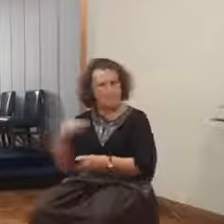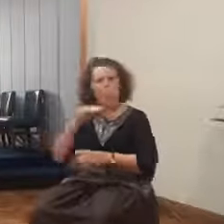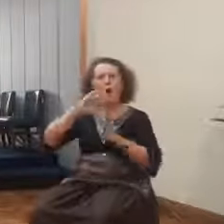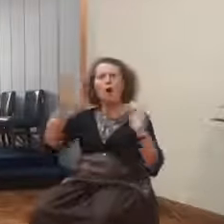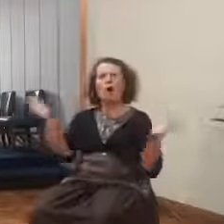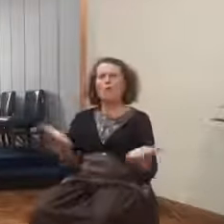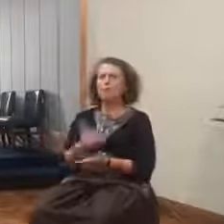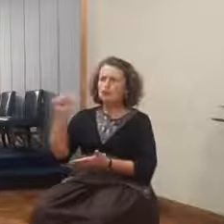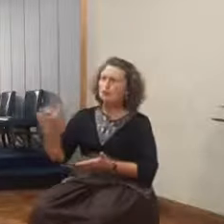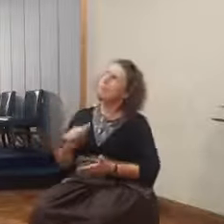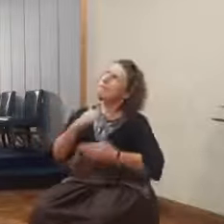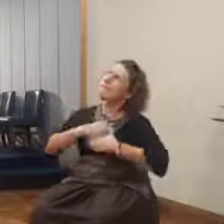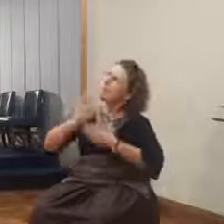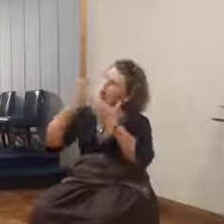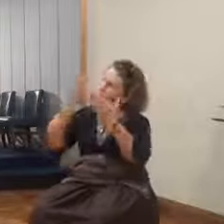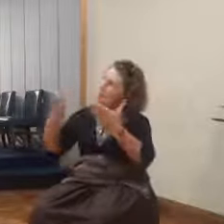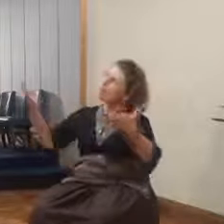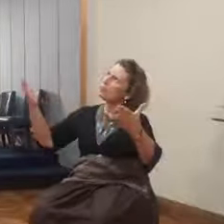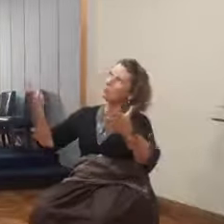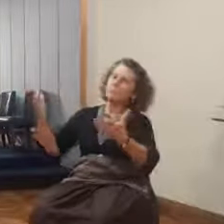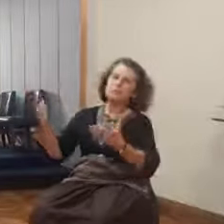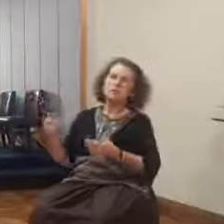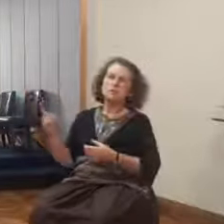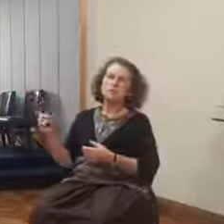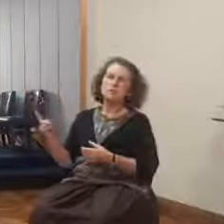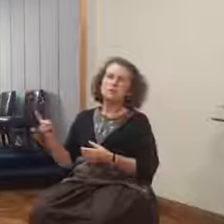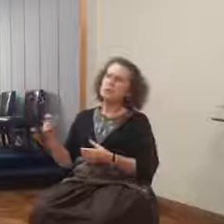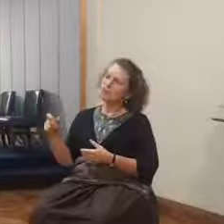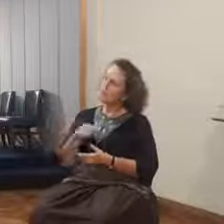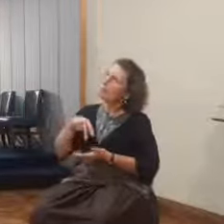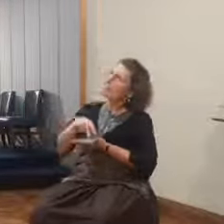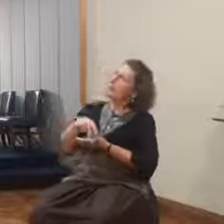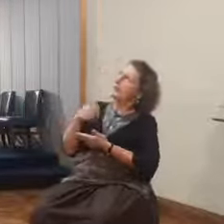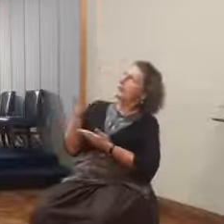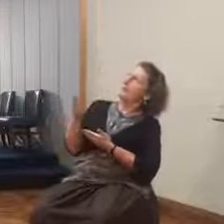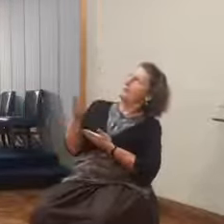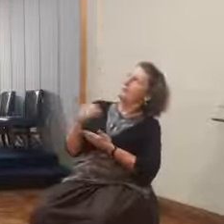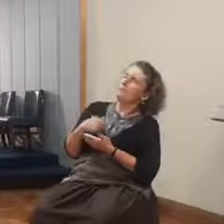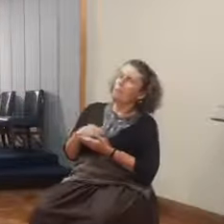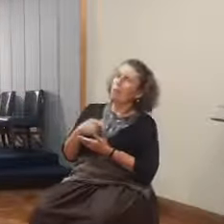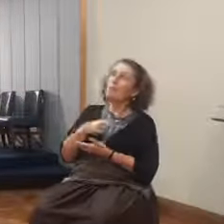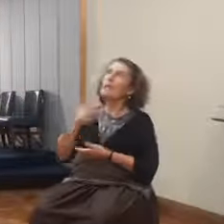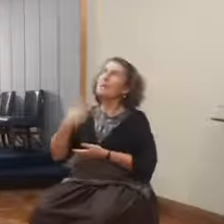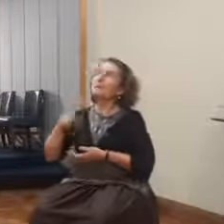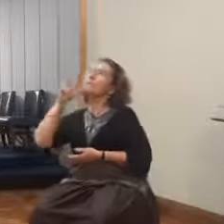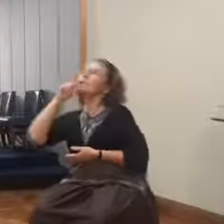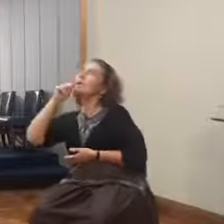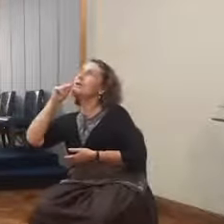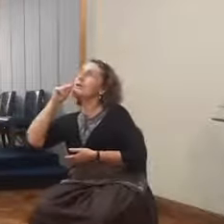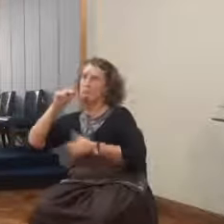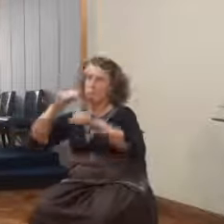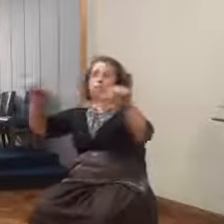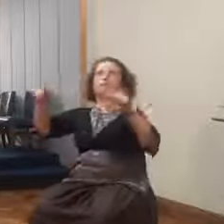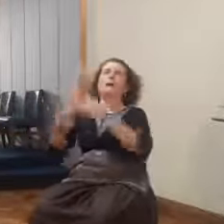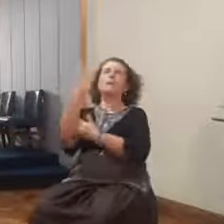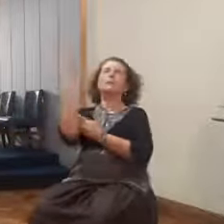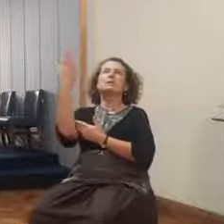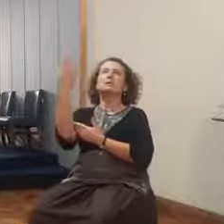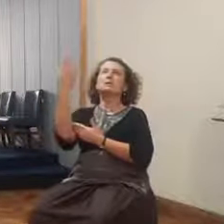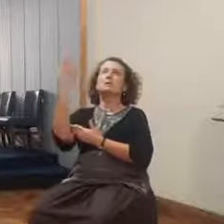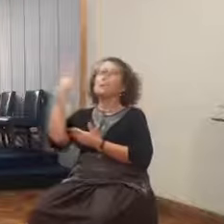of the world stand in awe of him. For he spake, and it was done. He commanded, and